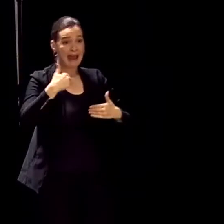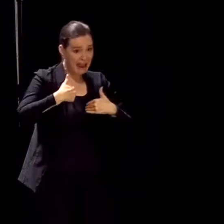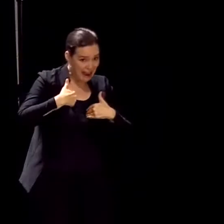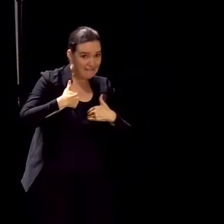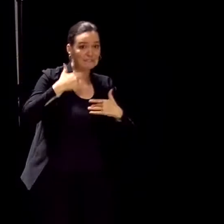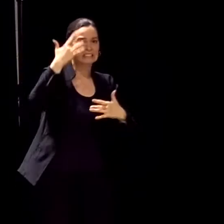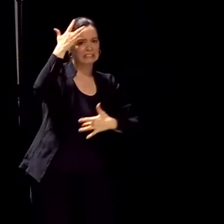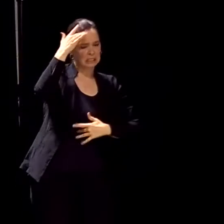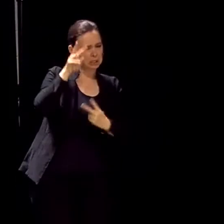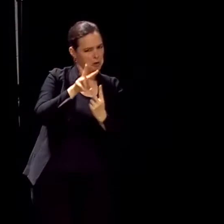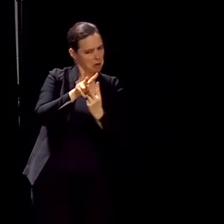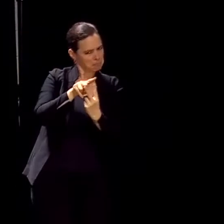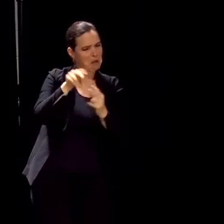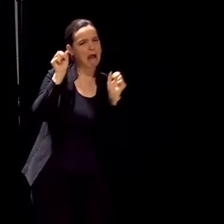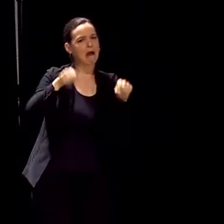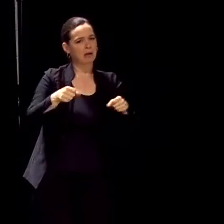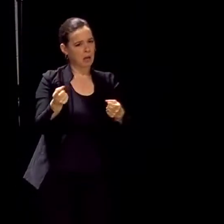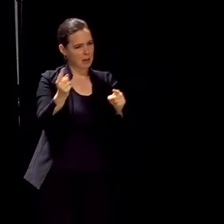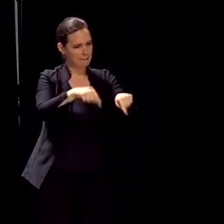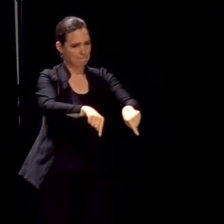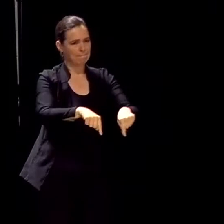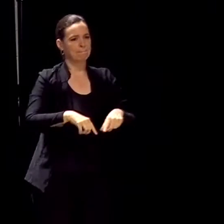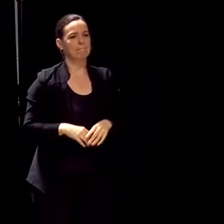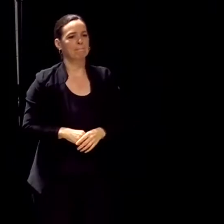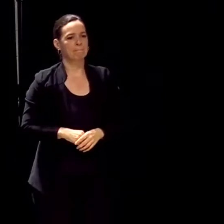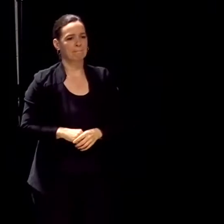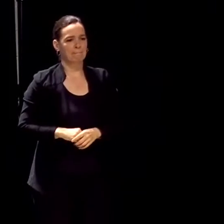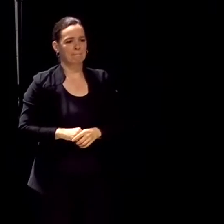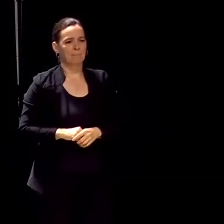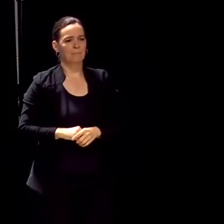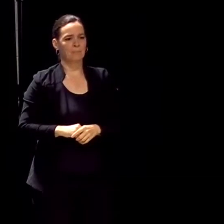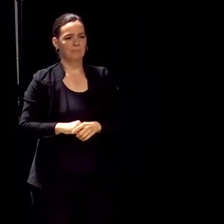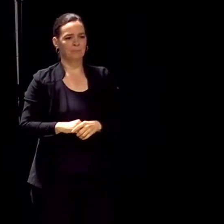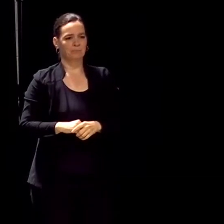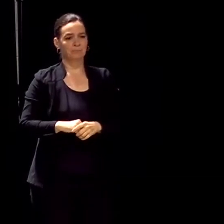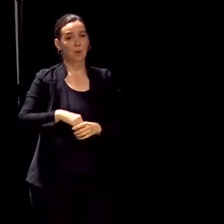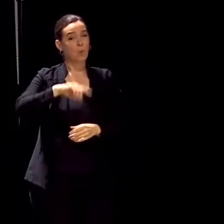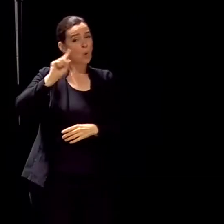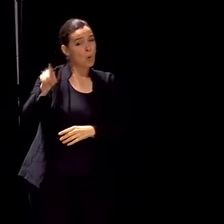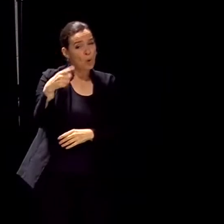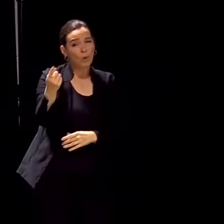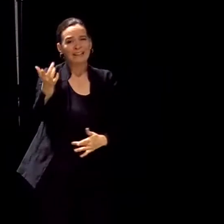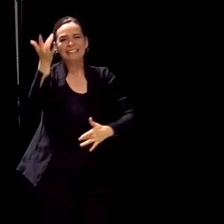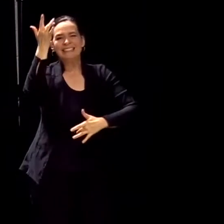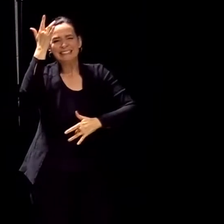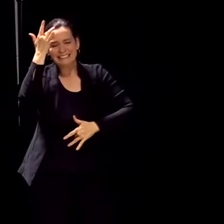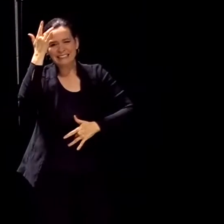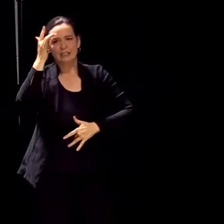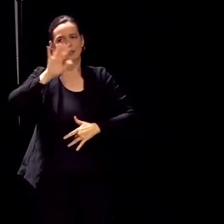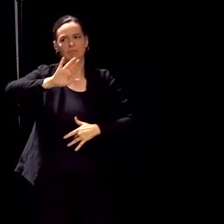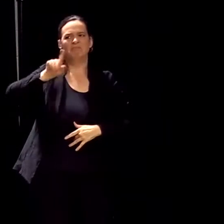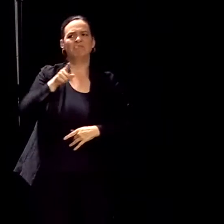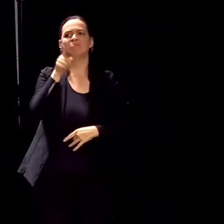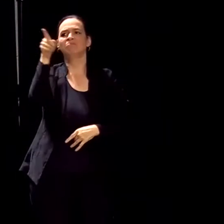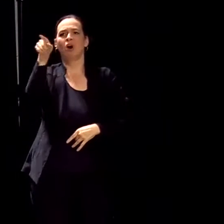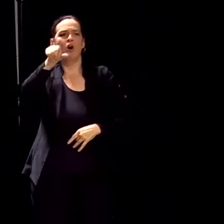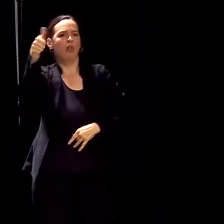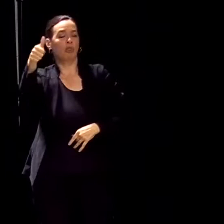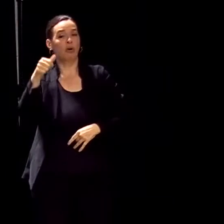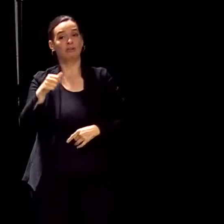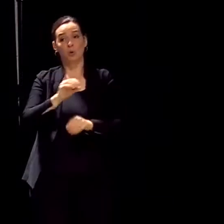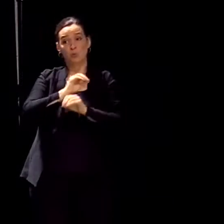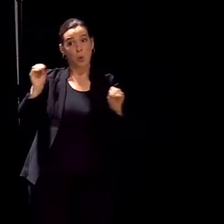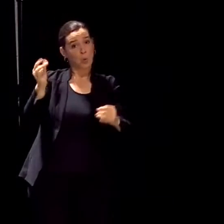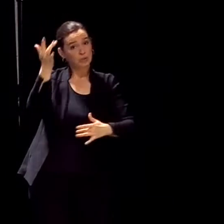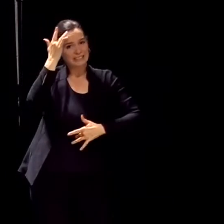covid19.ongov.net, and register. We're building up capacity. Tomorrow will be our first day doing this, so we'll probably be better at